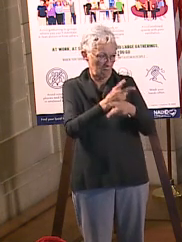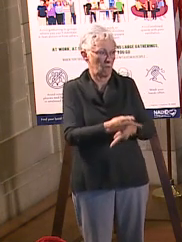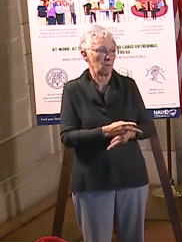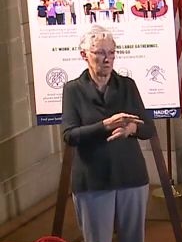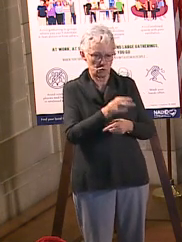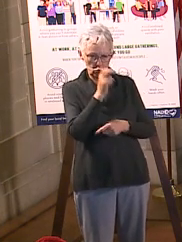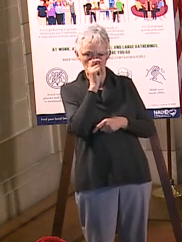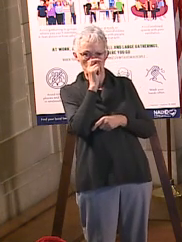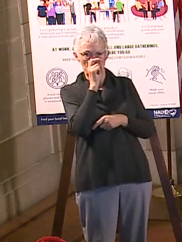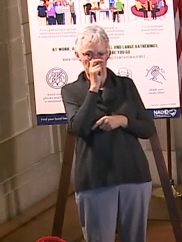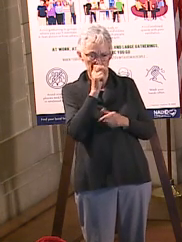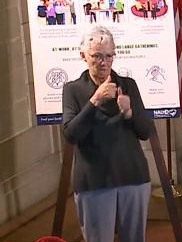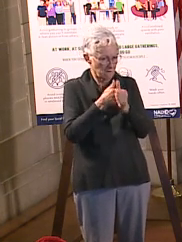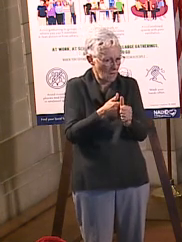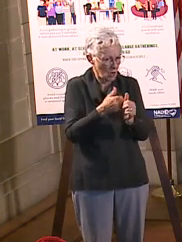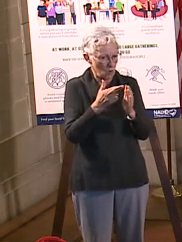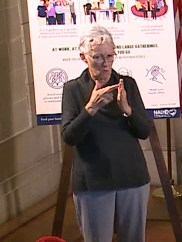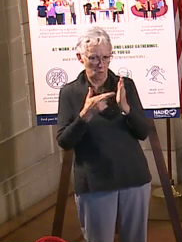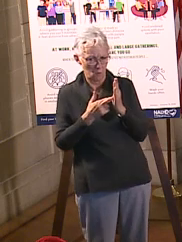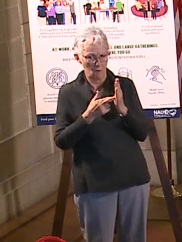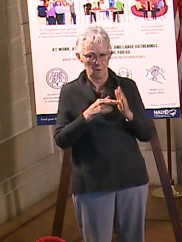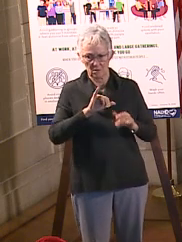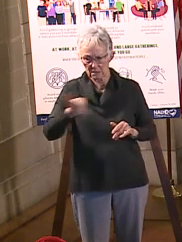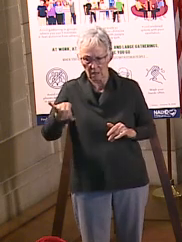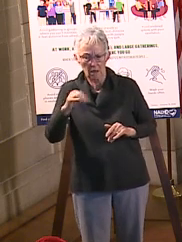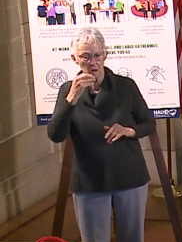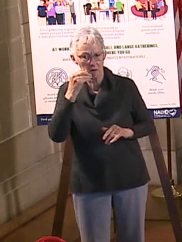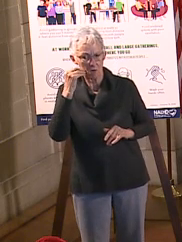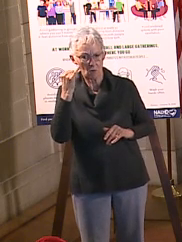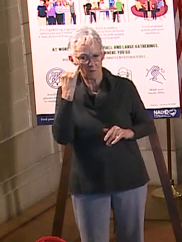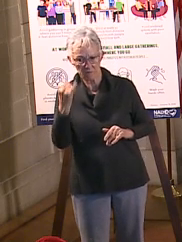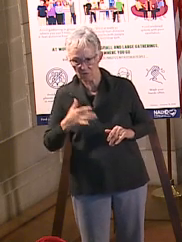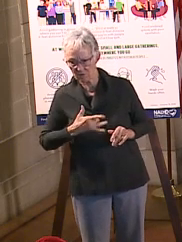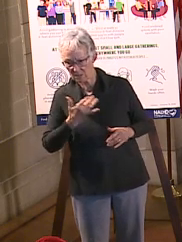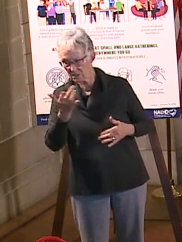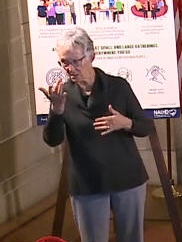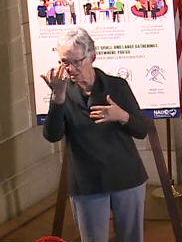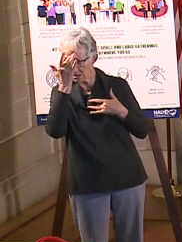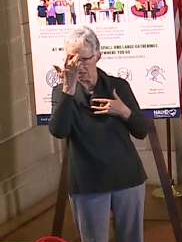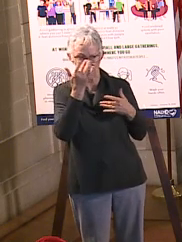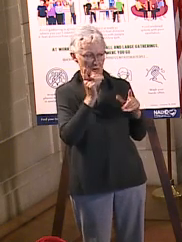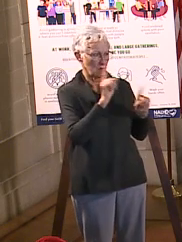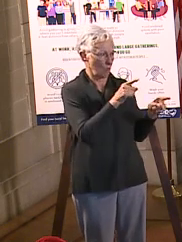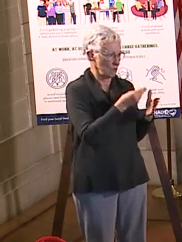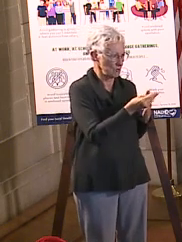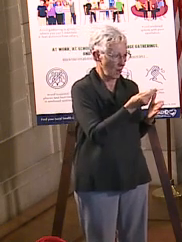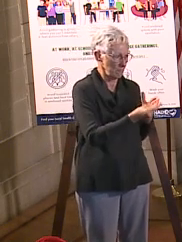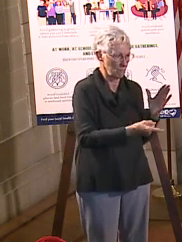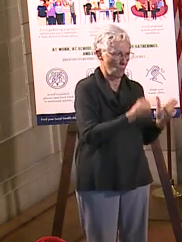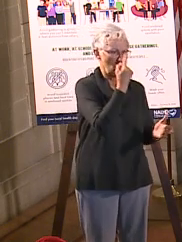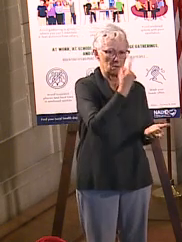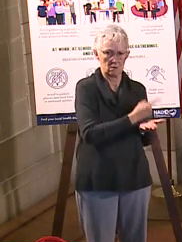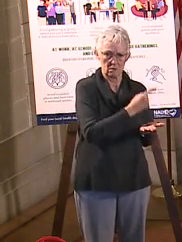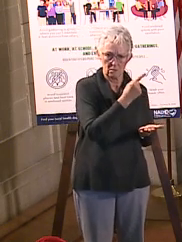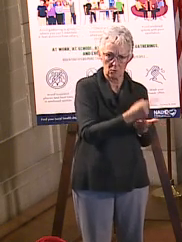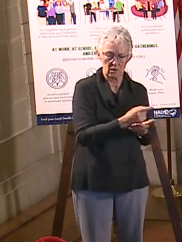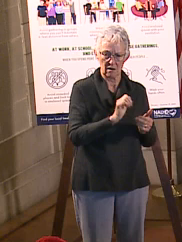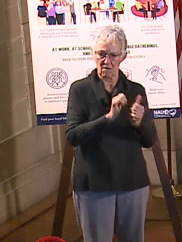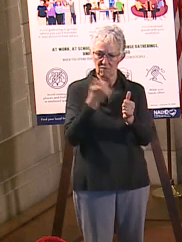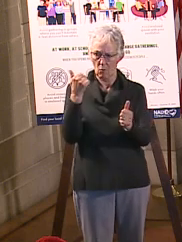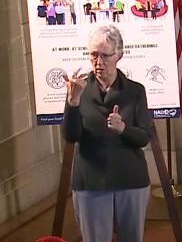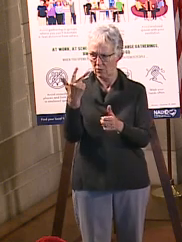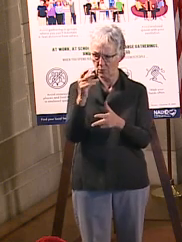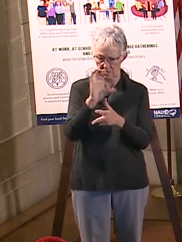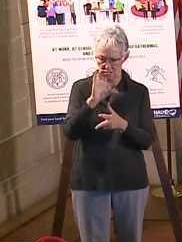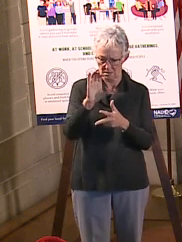by, again, staying home when you're sick, go shopping once a week, avoid those 3 C's. Those are